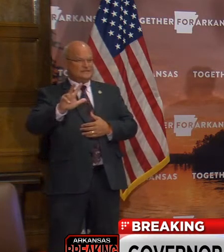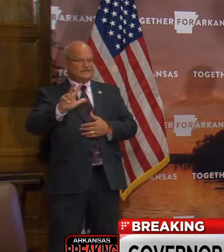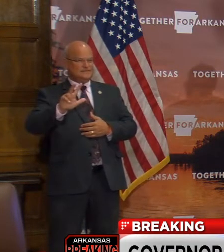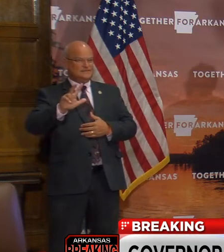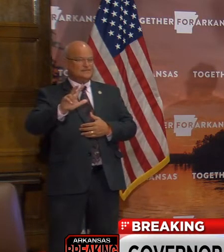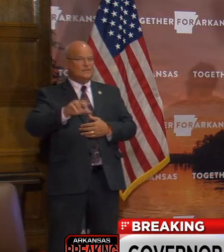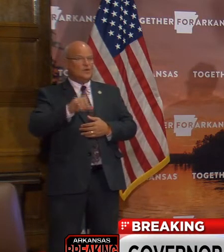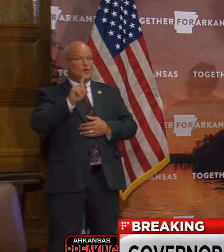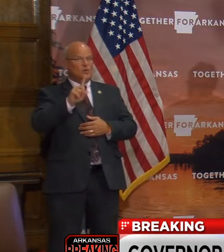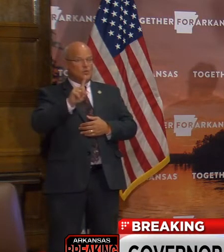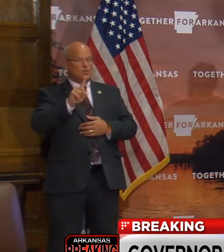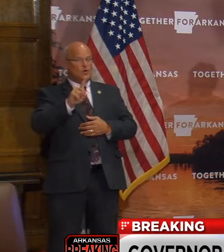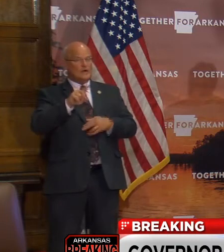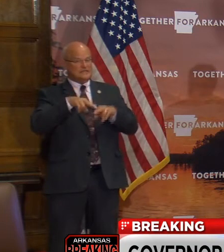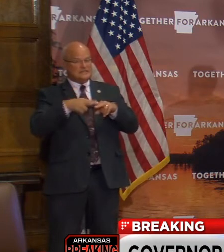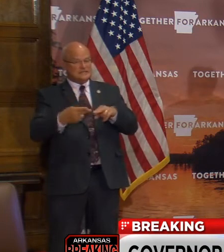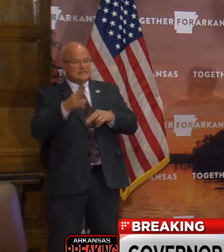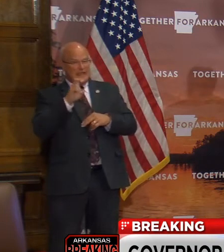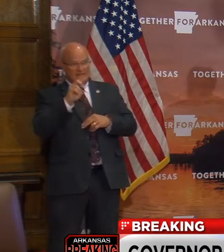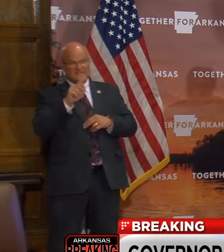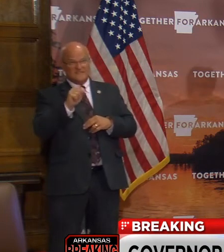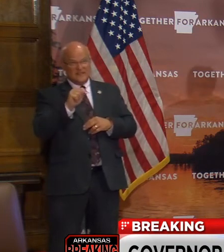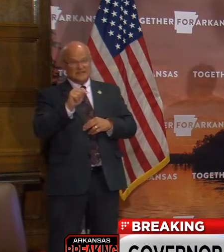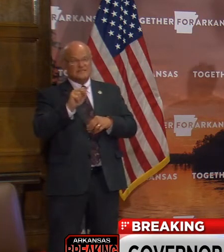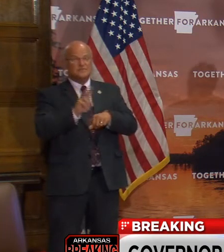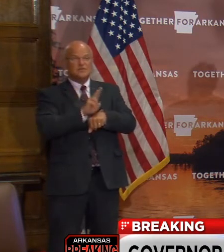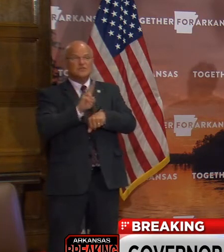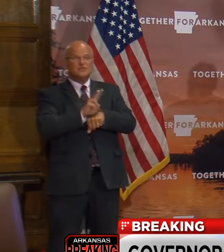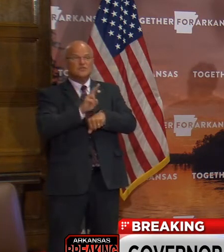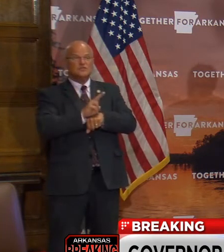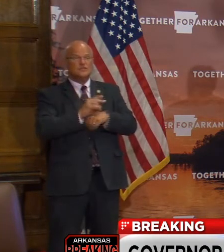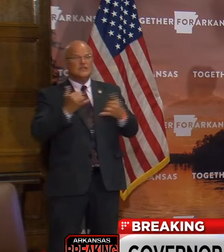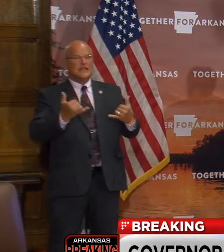473, one decrease in ventilators being used to